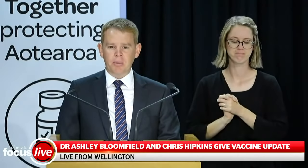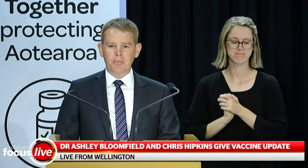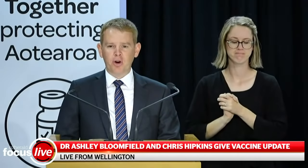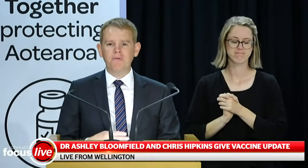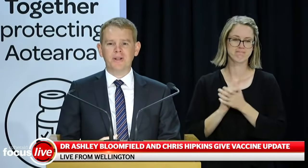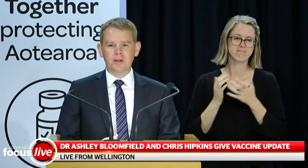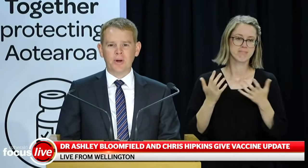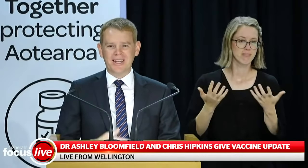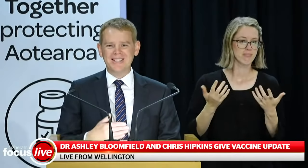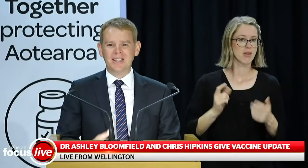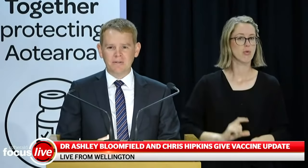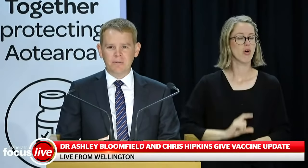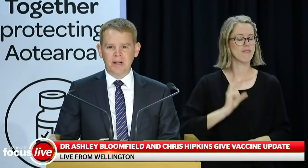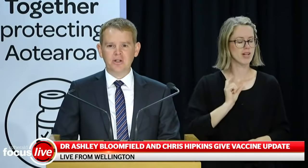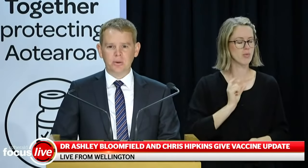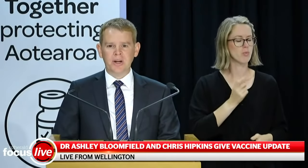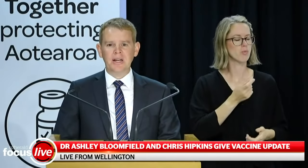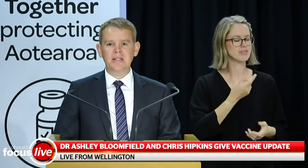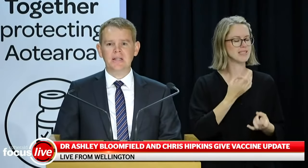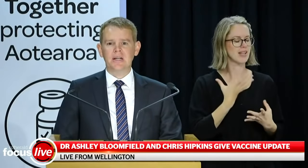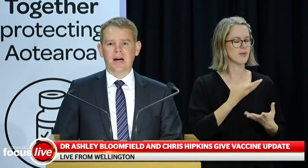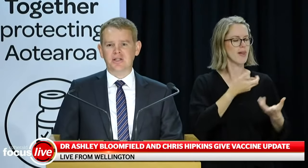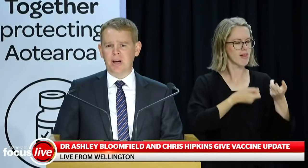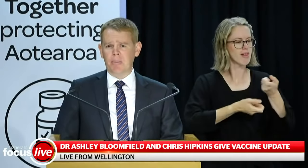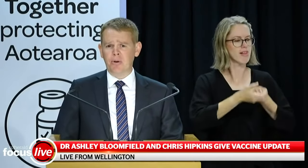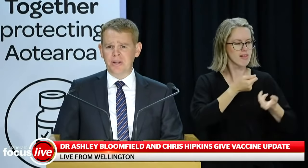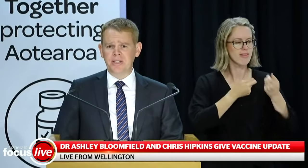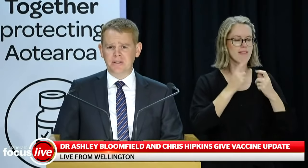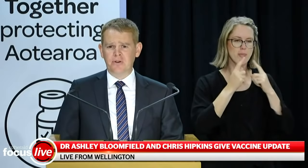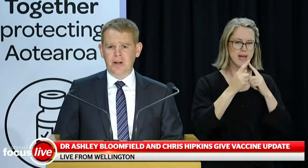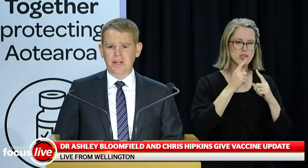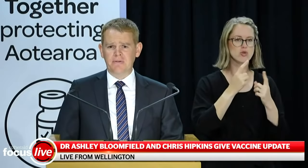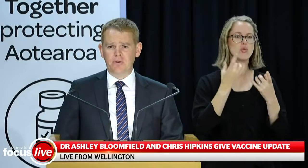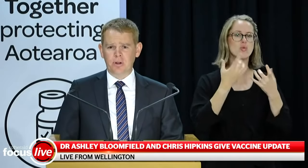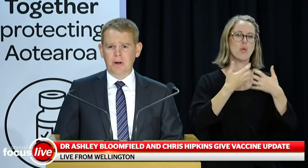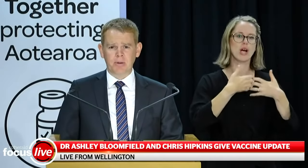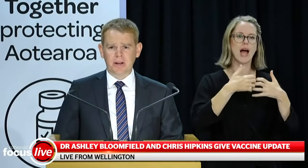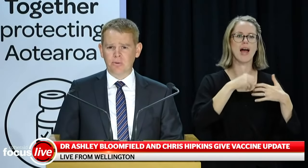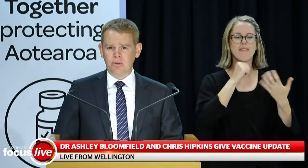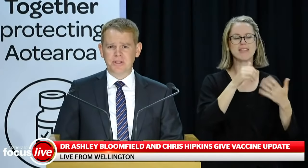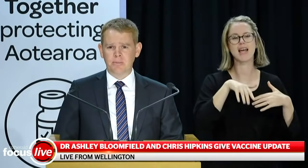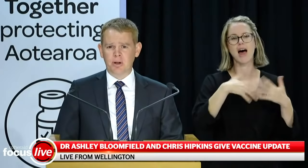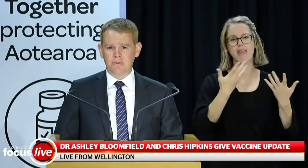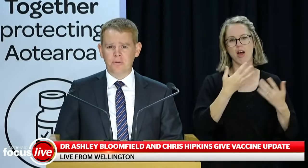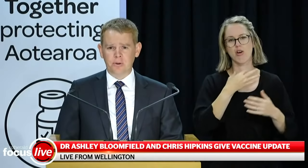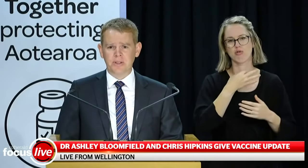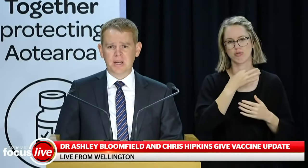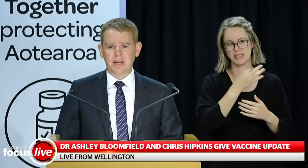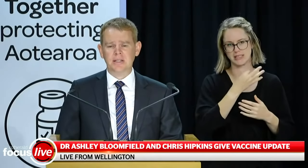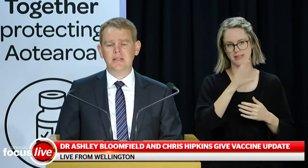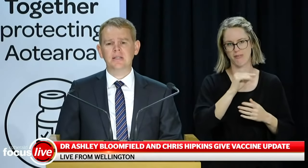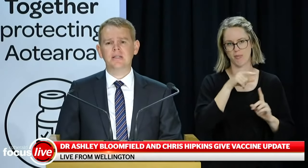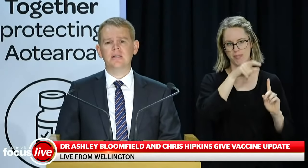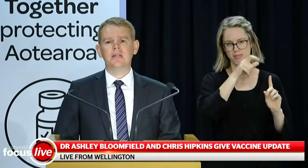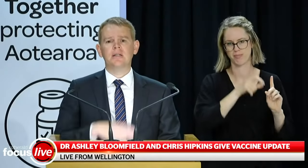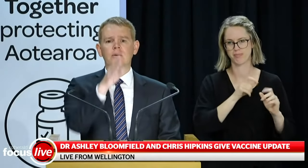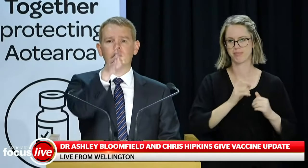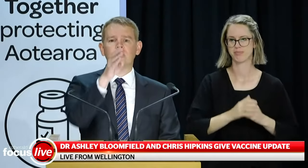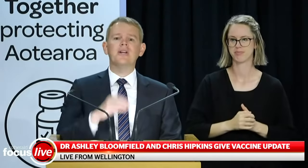Ultimately, I'm confident that we're getting the information that we need to be able to identify any further public health risk that might flow from this case.